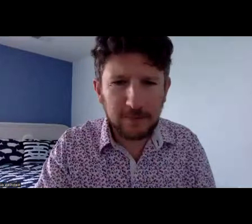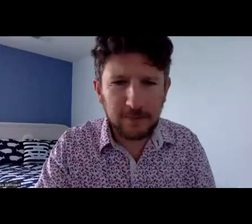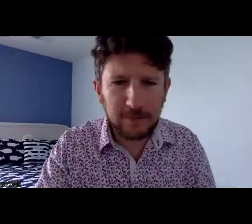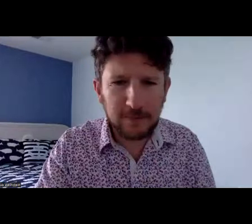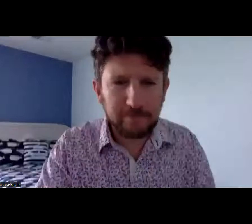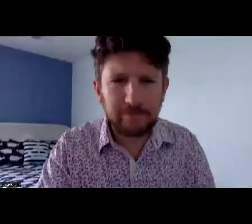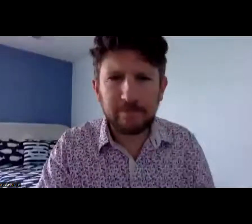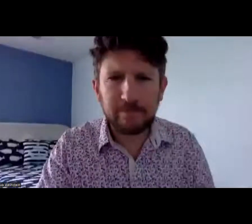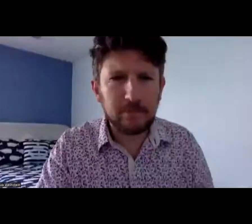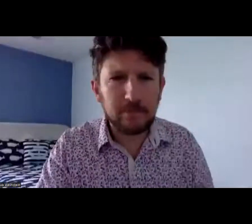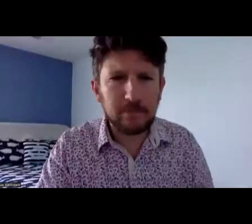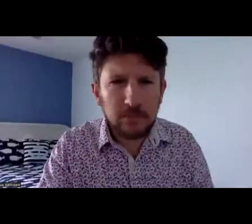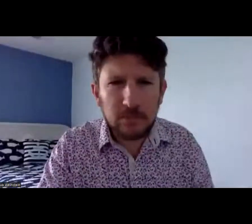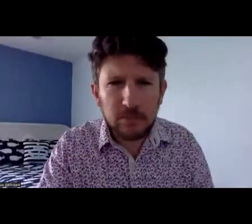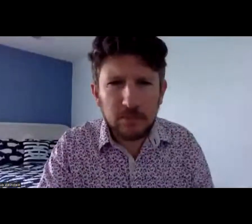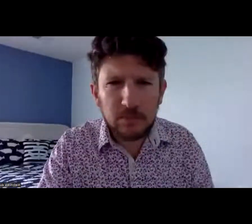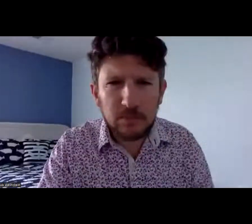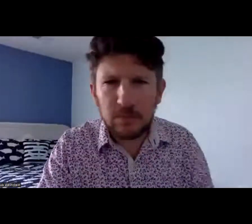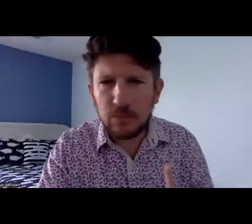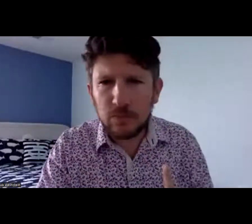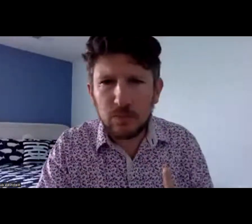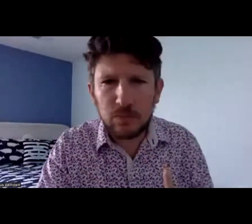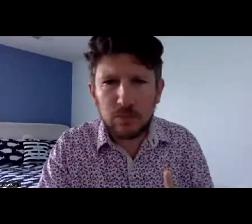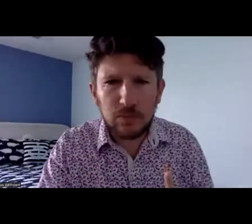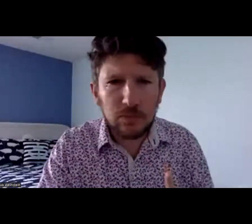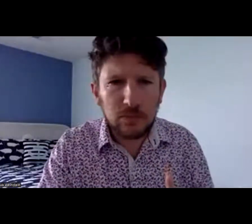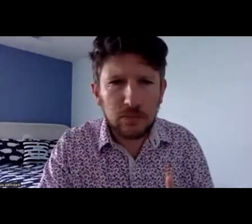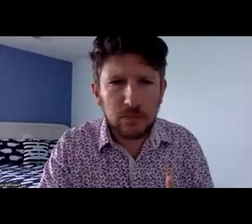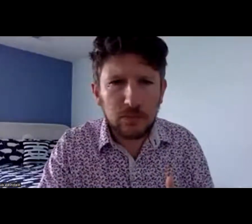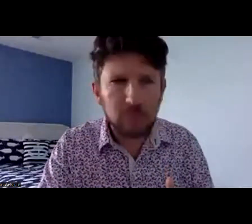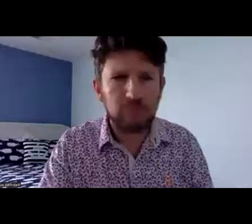I'll have to start the screen share again.